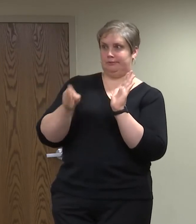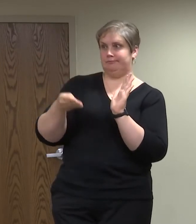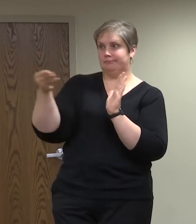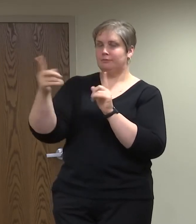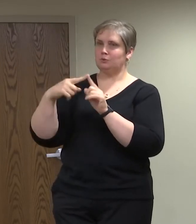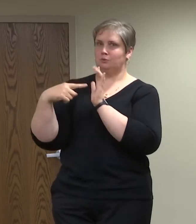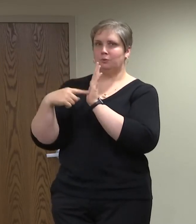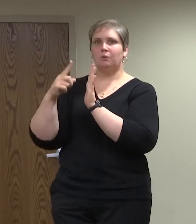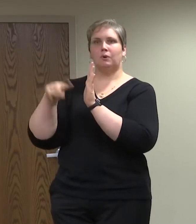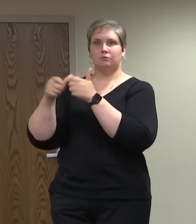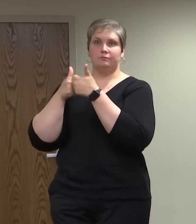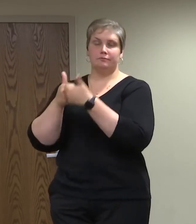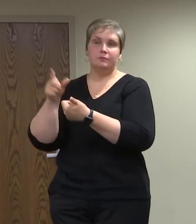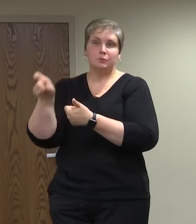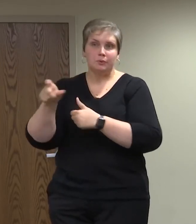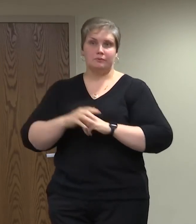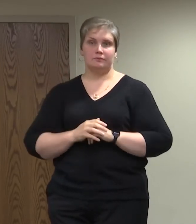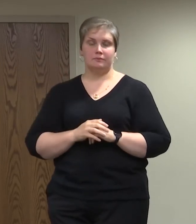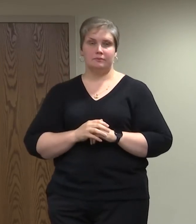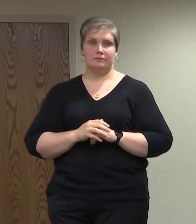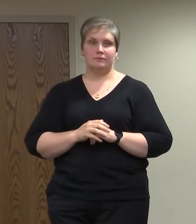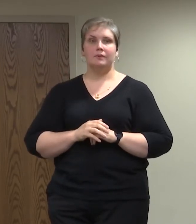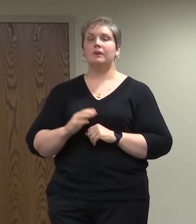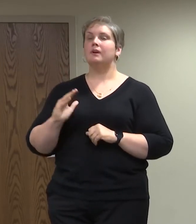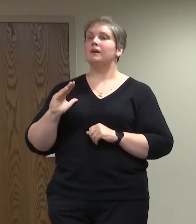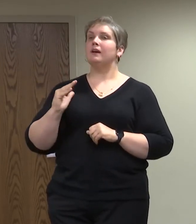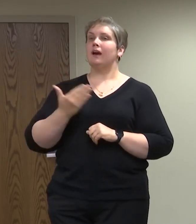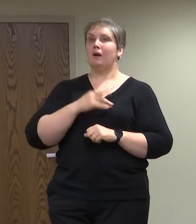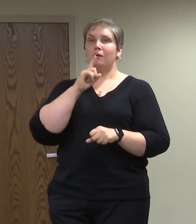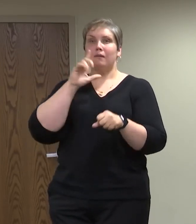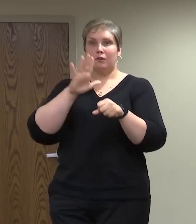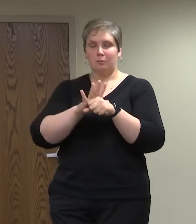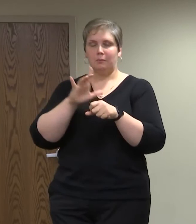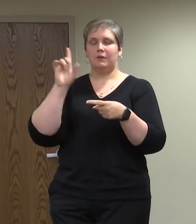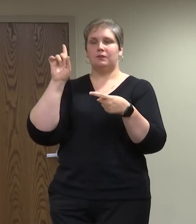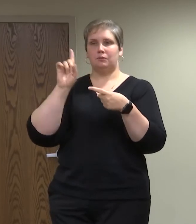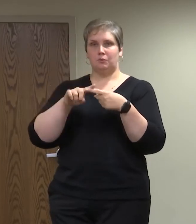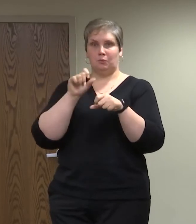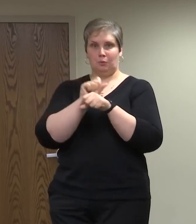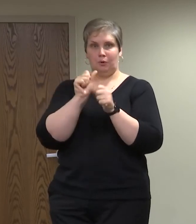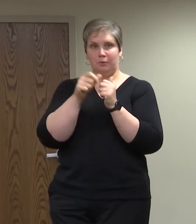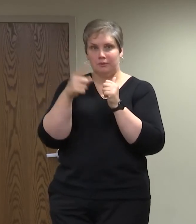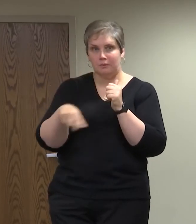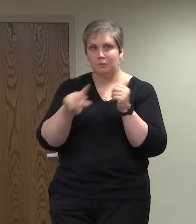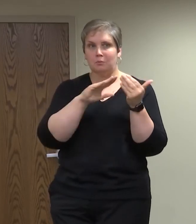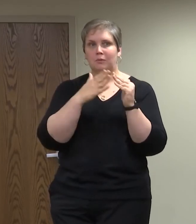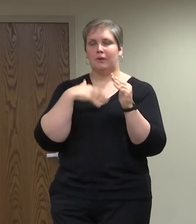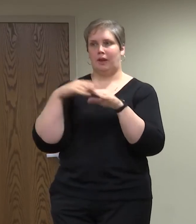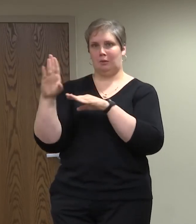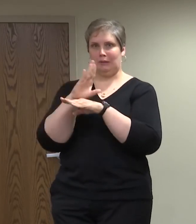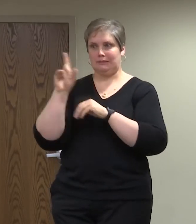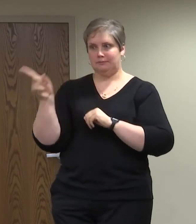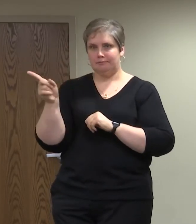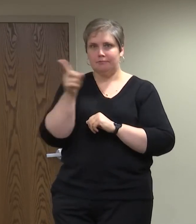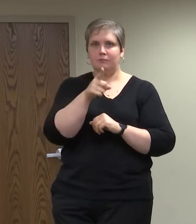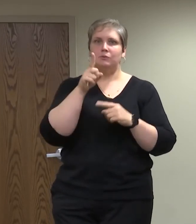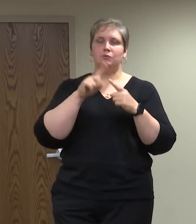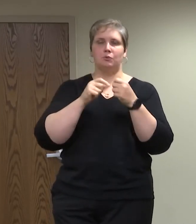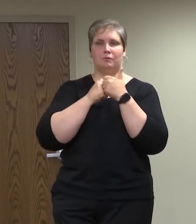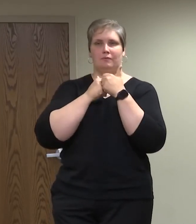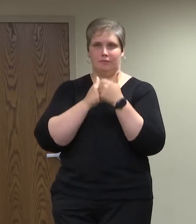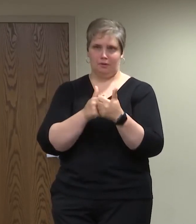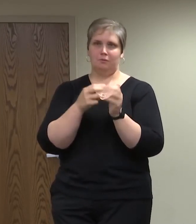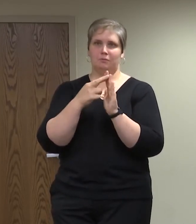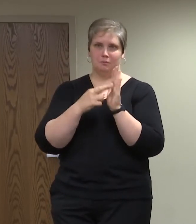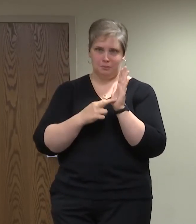our community and to our business partners that we will work through this enforcement process. And again, we will keep that